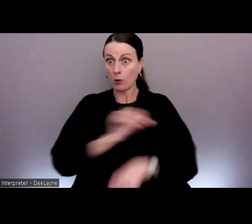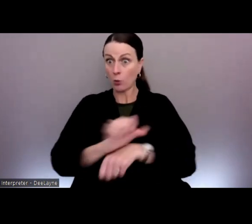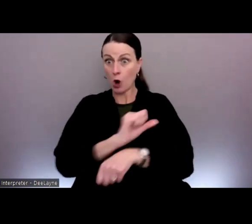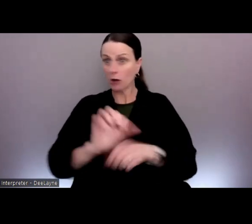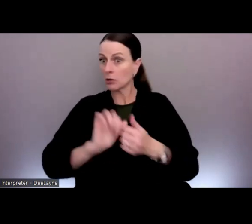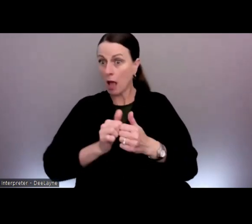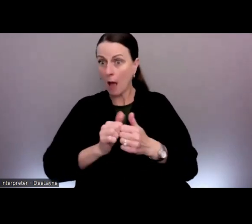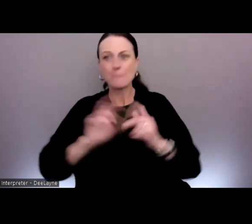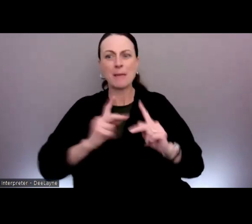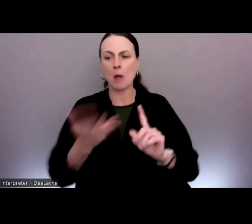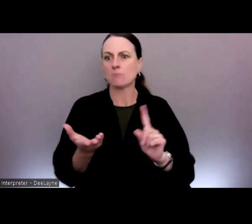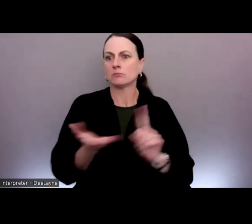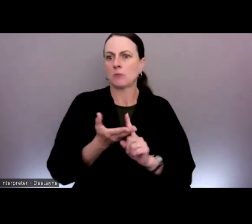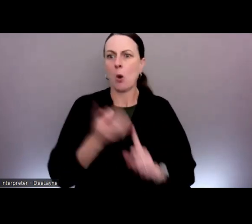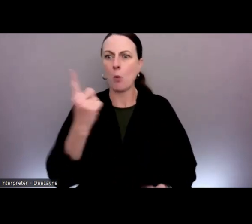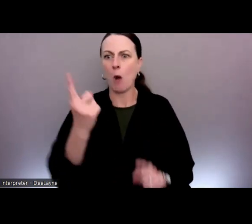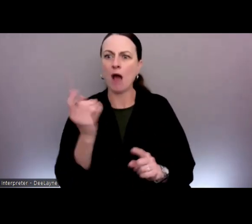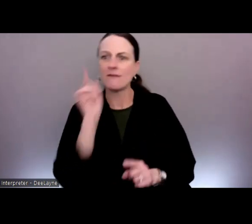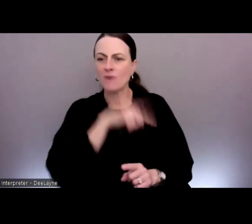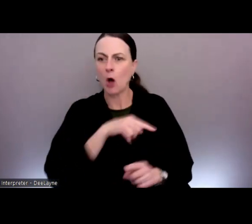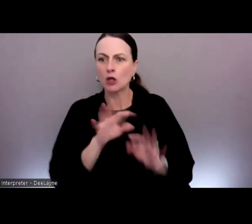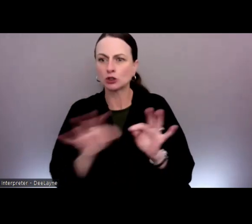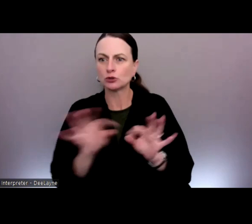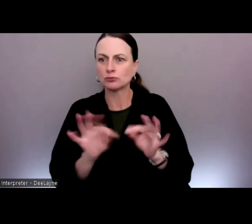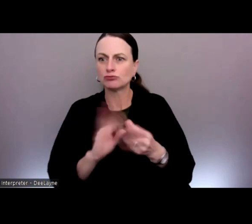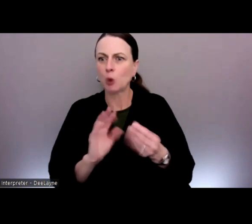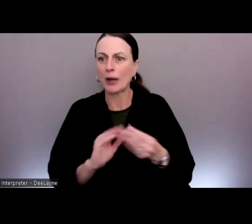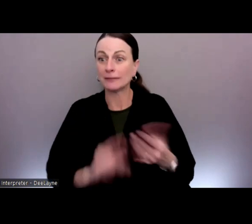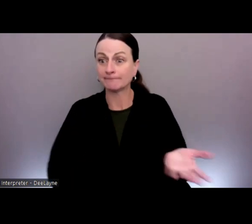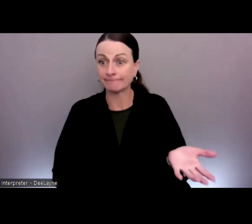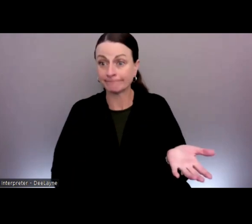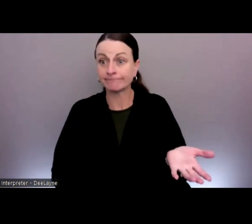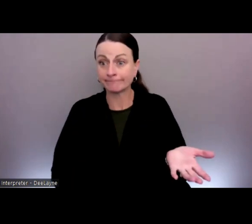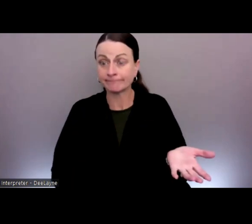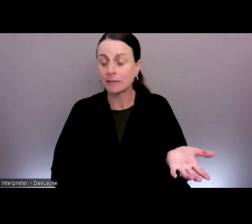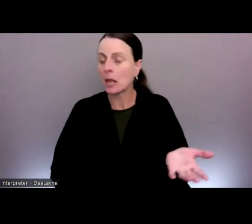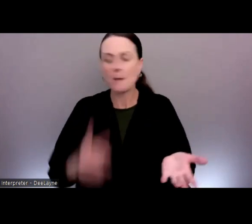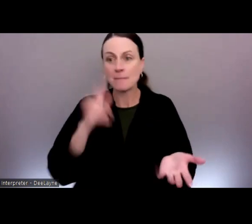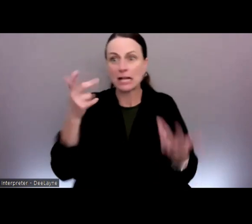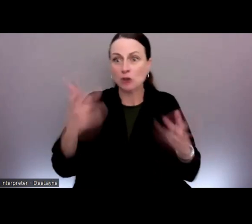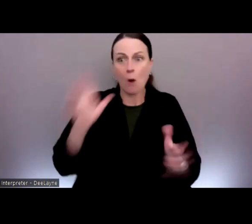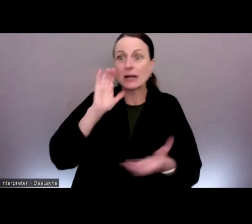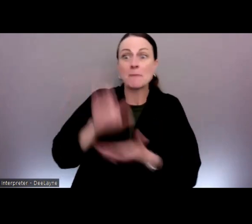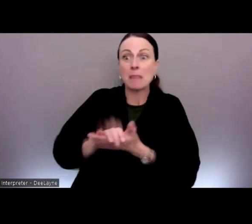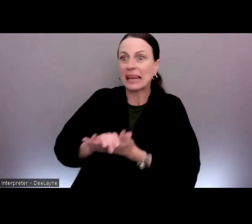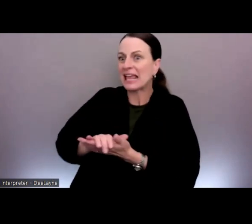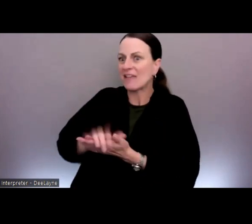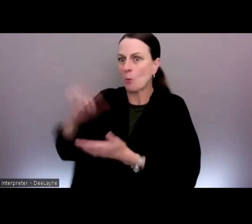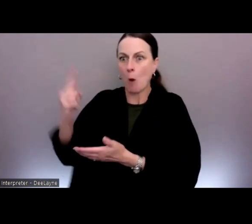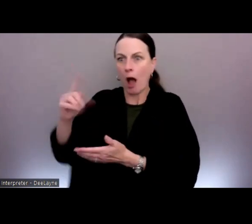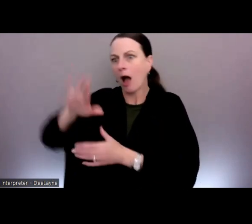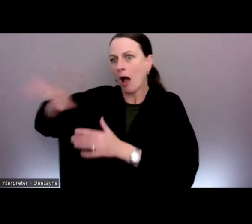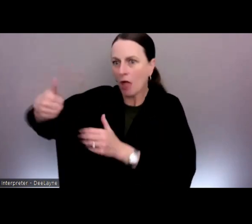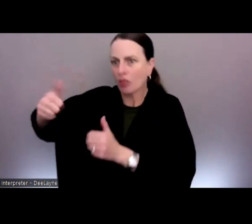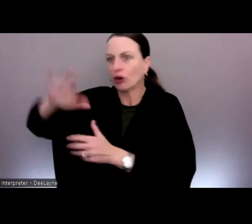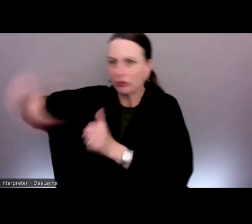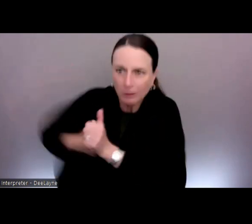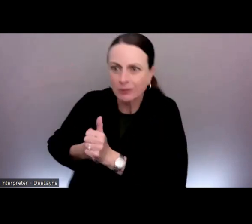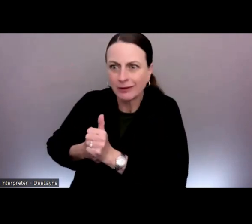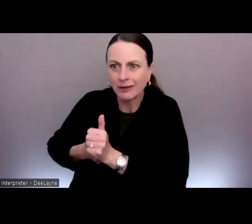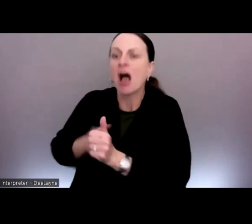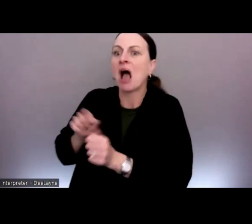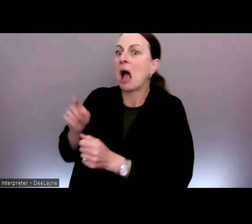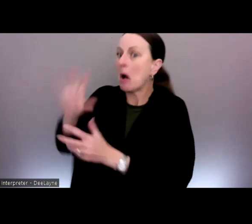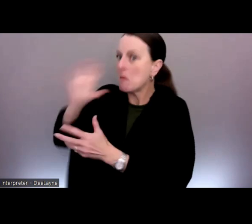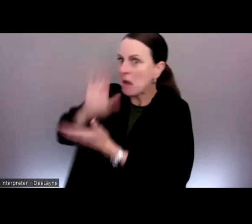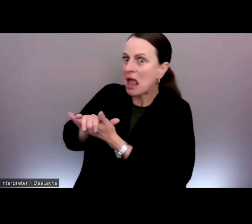persuaded by one false story, Taiwo explains, because they already believe another one. If we believe